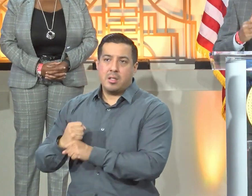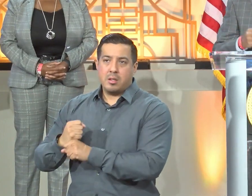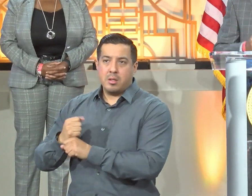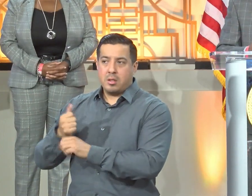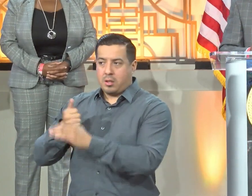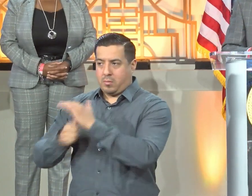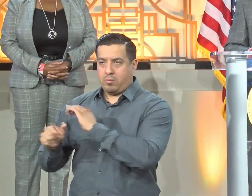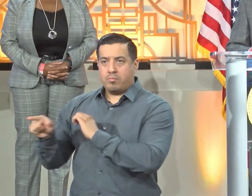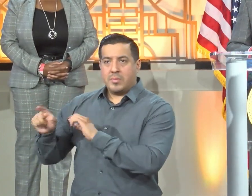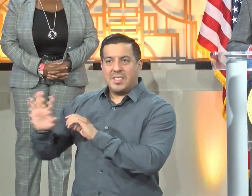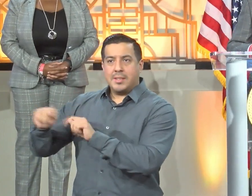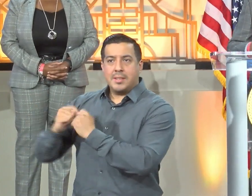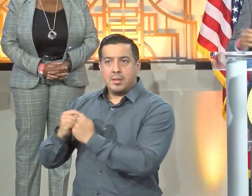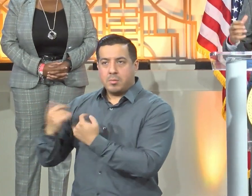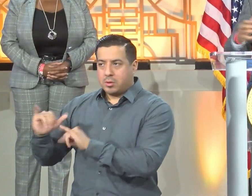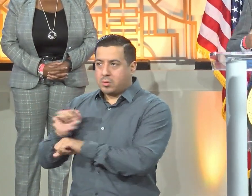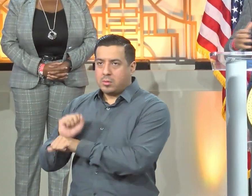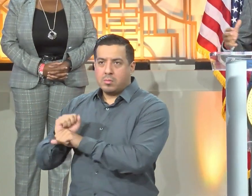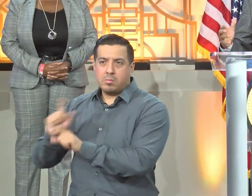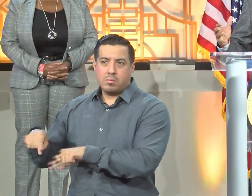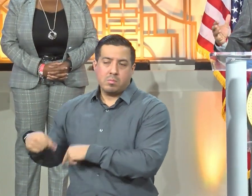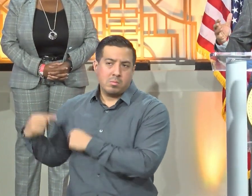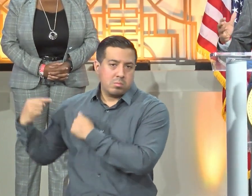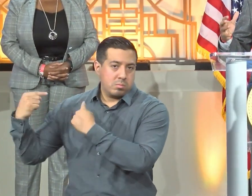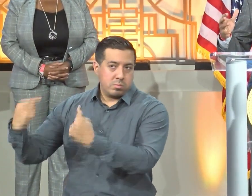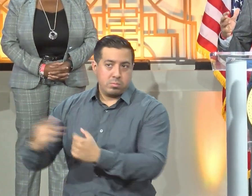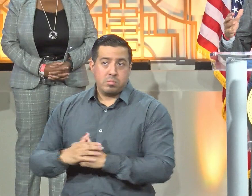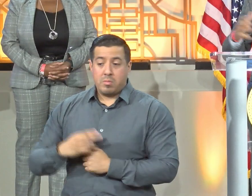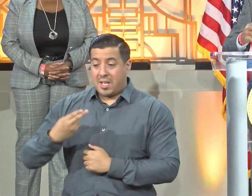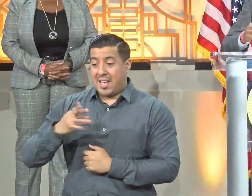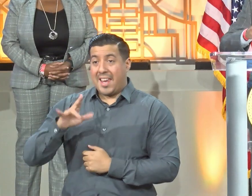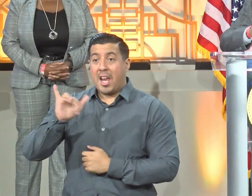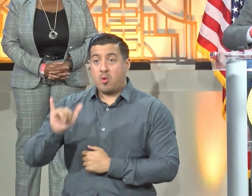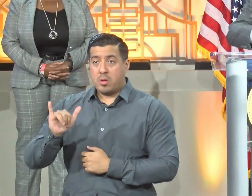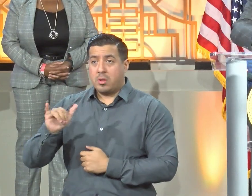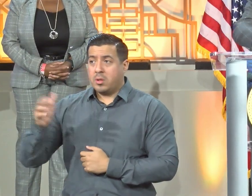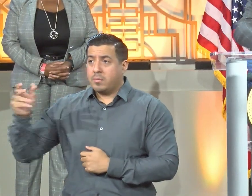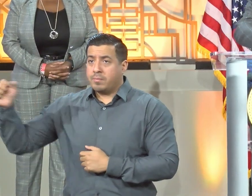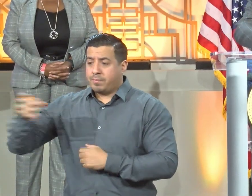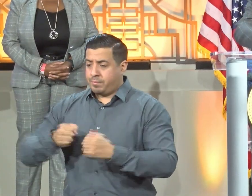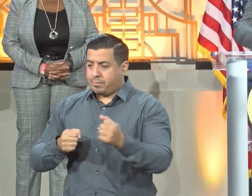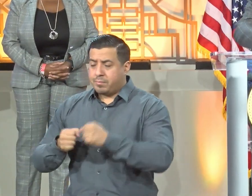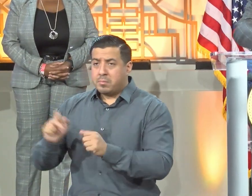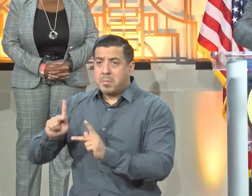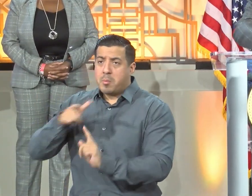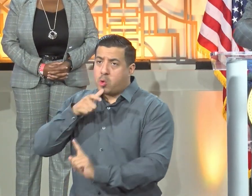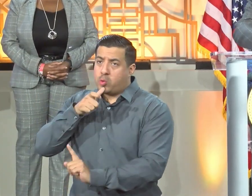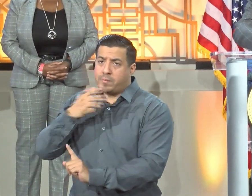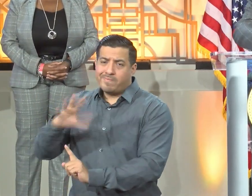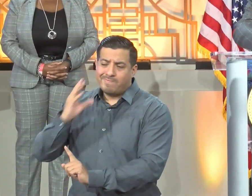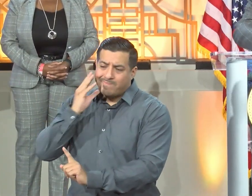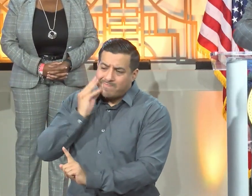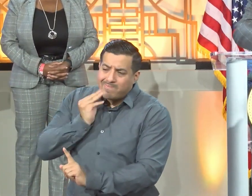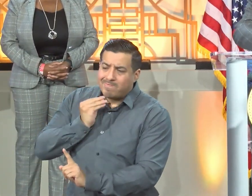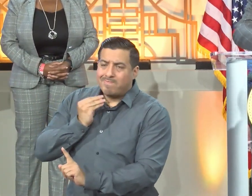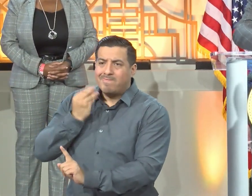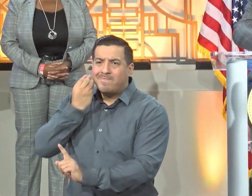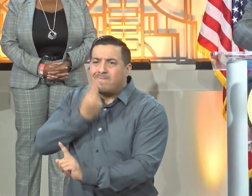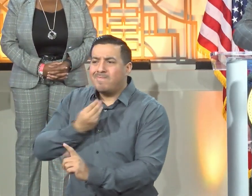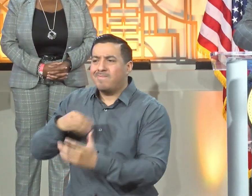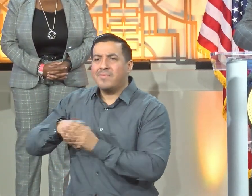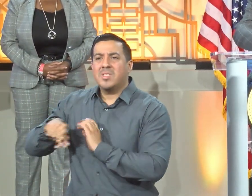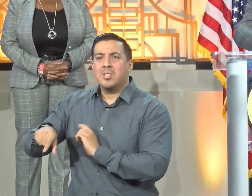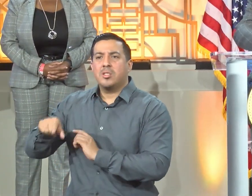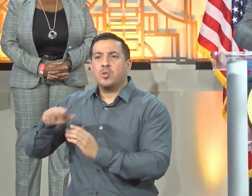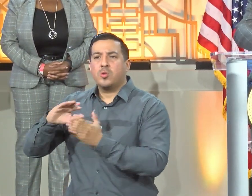working underneath him. So Harry has brought very capable people within the organization, been working